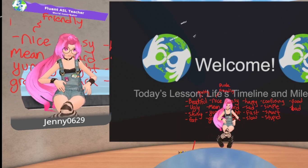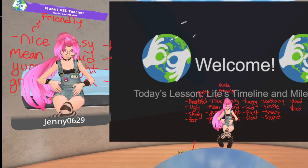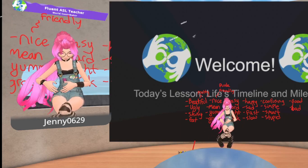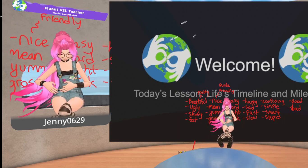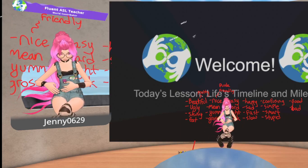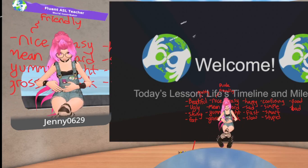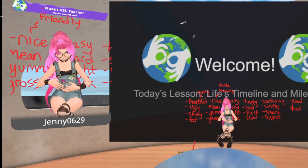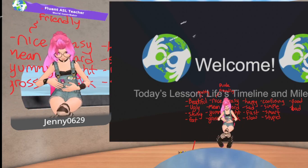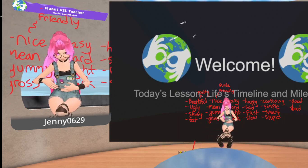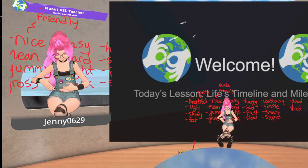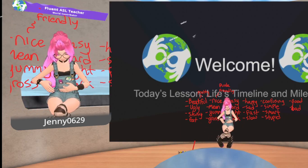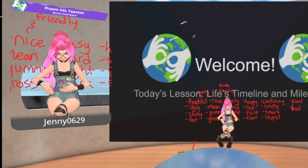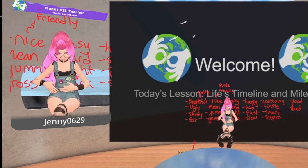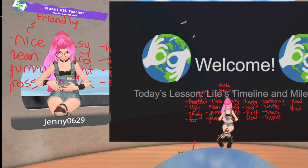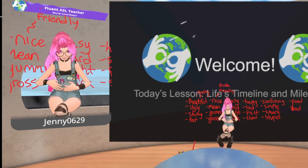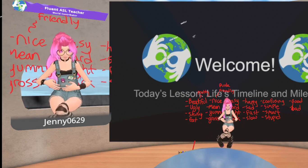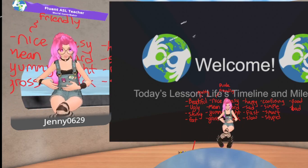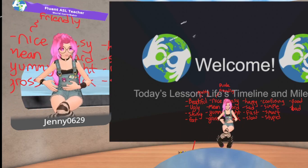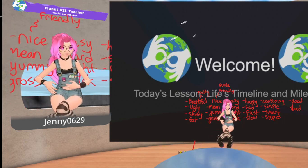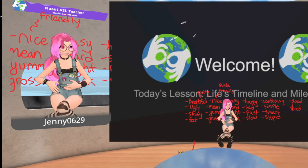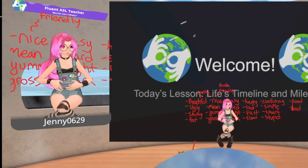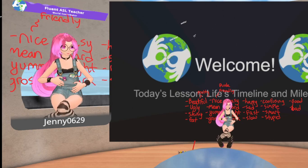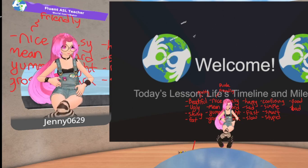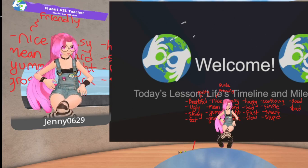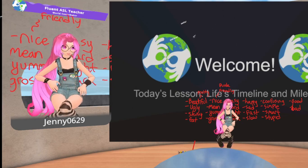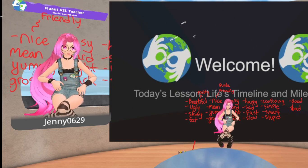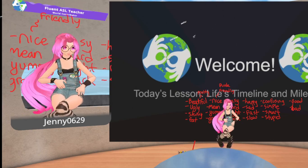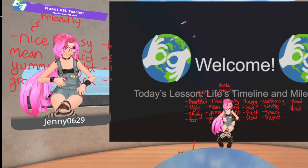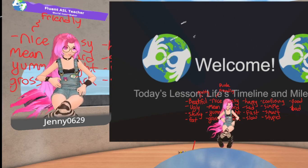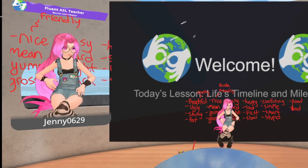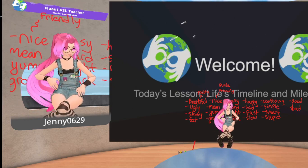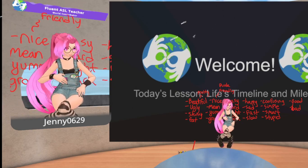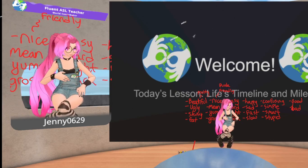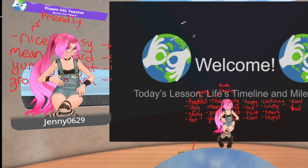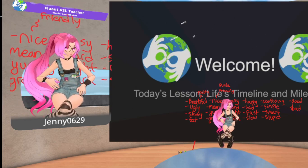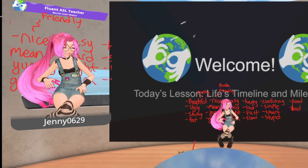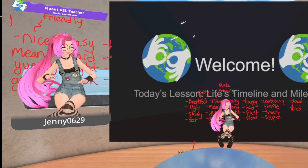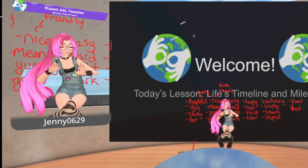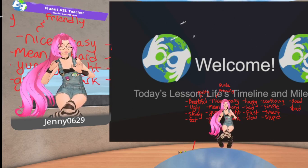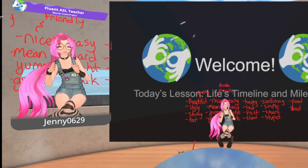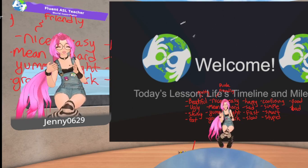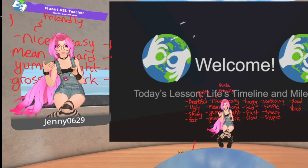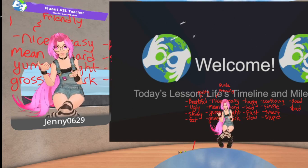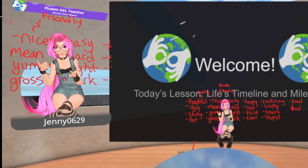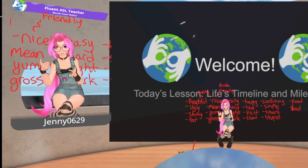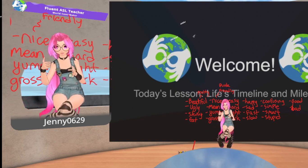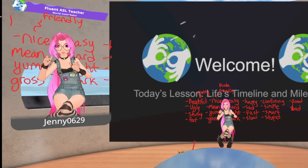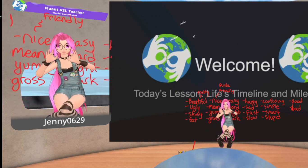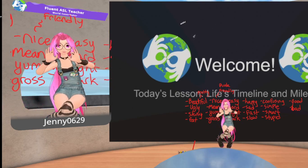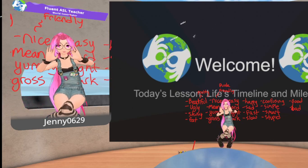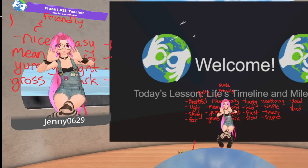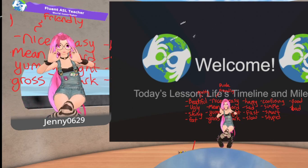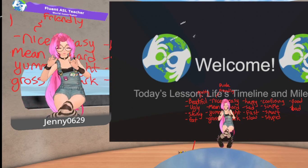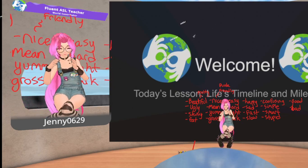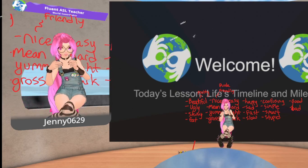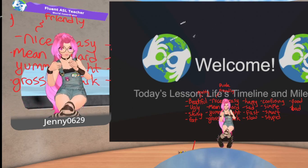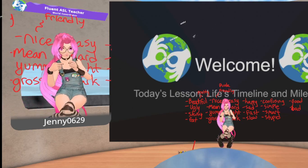It's disgusting. I'm like your stomach is turning. It feels gross. And then another sign